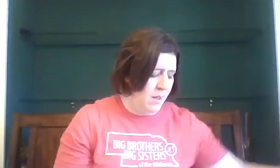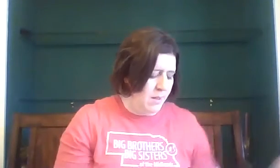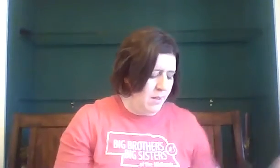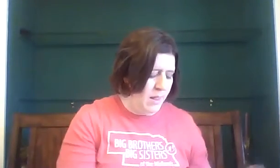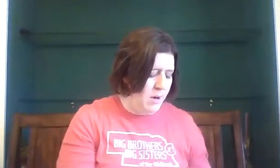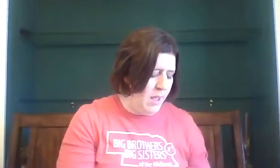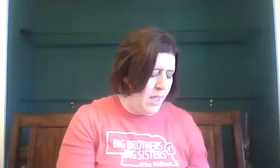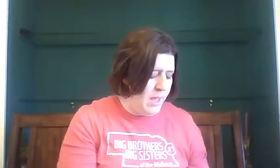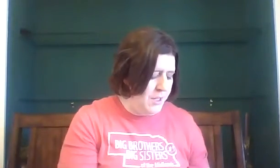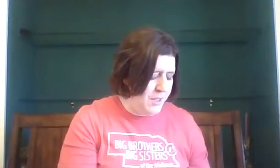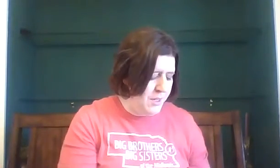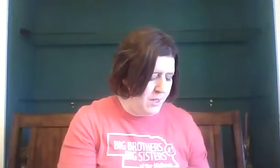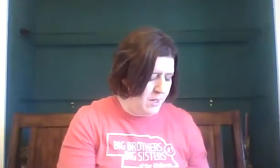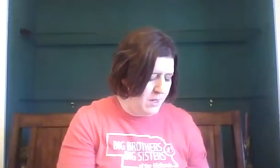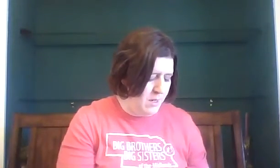the letter H